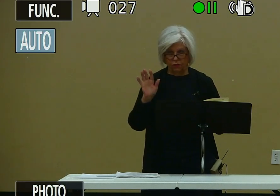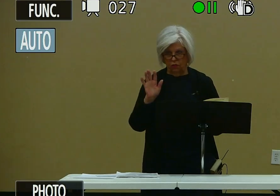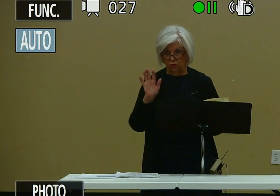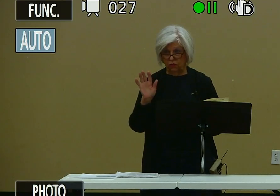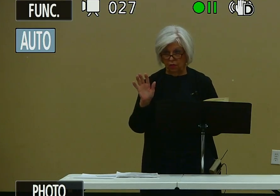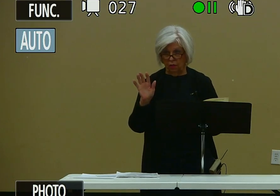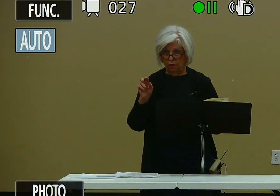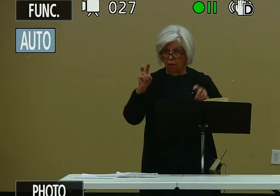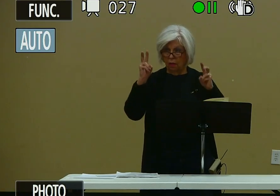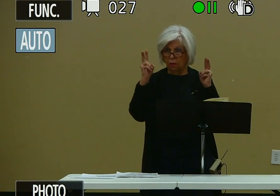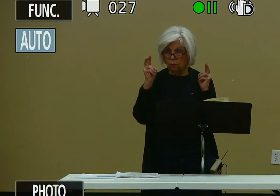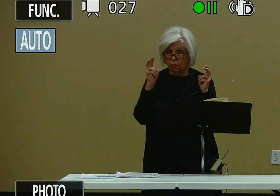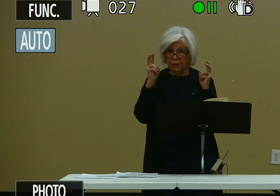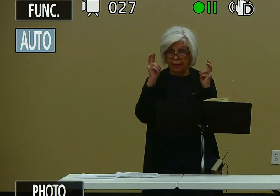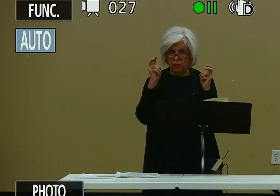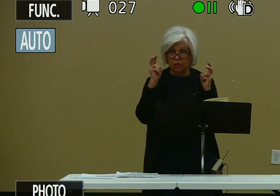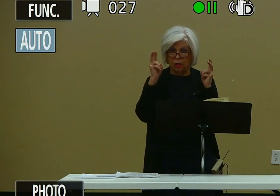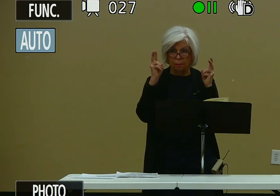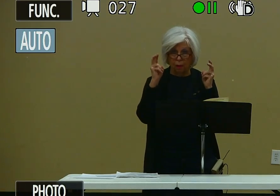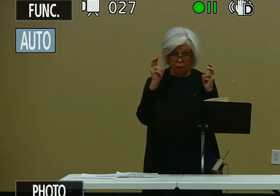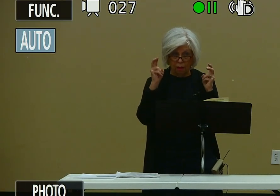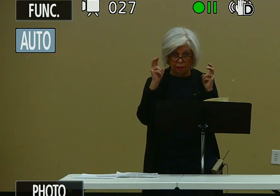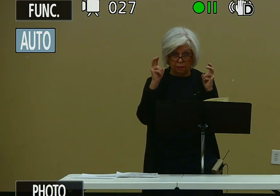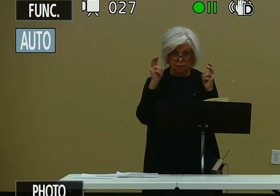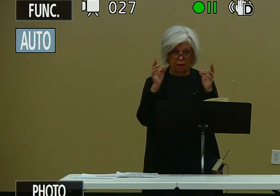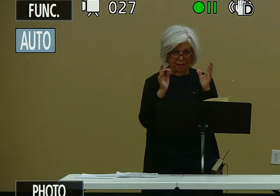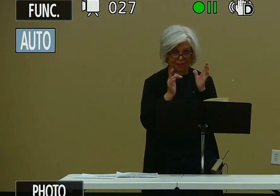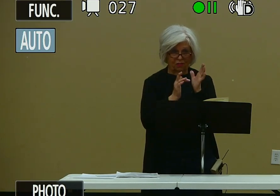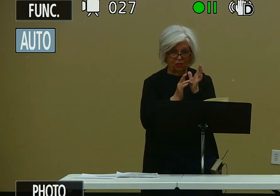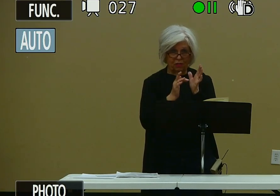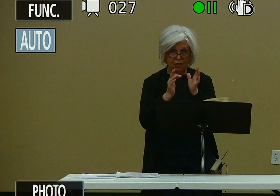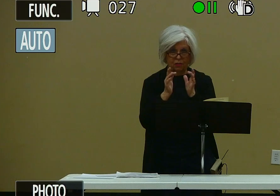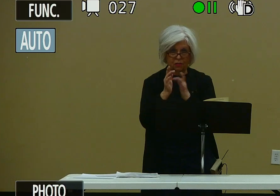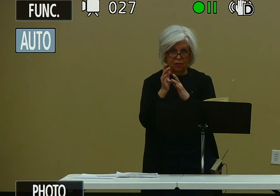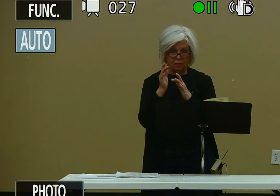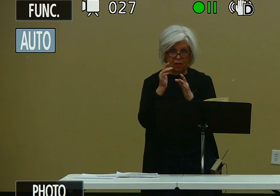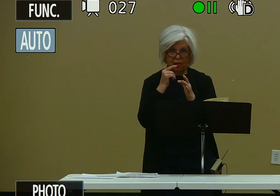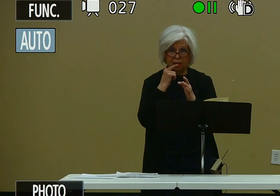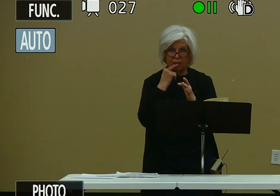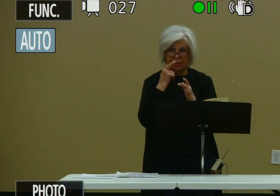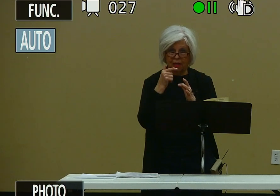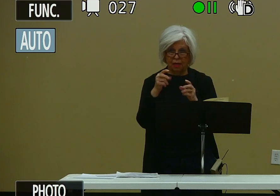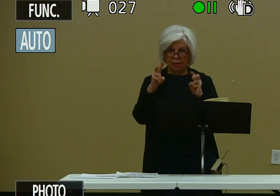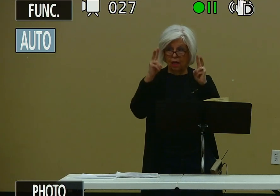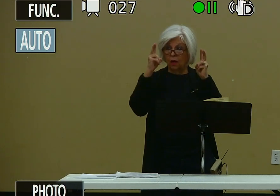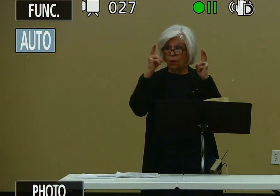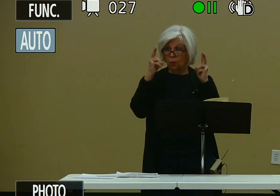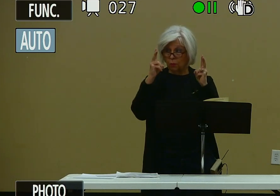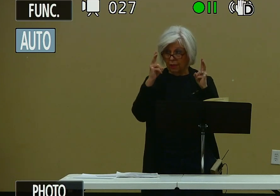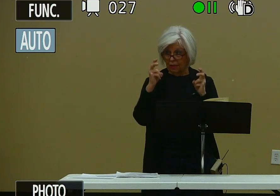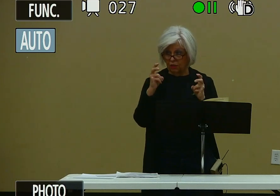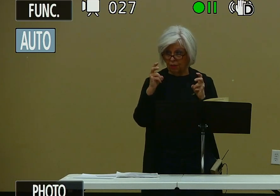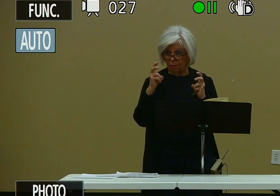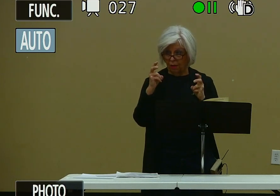Jesus said, quotation marks. Jesus said, quotation marks,